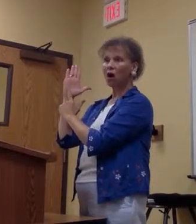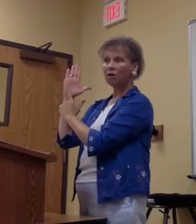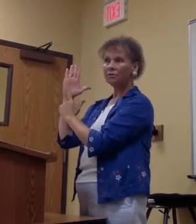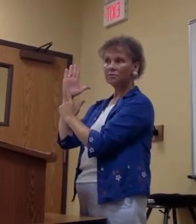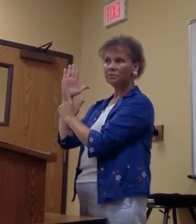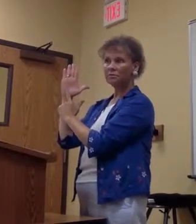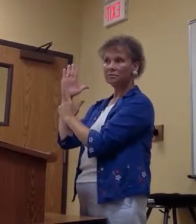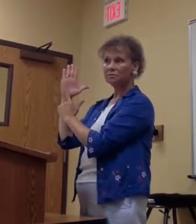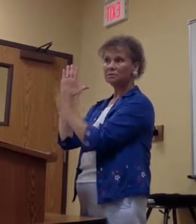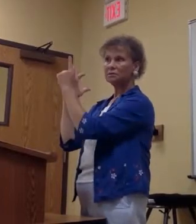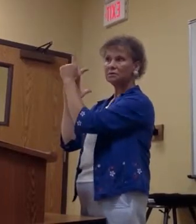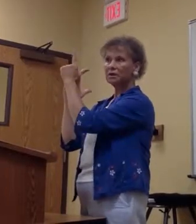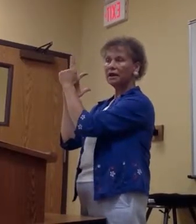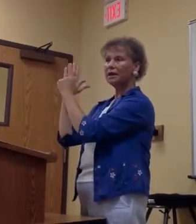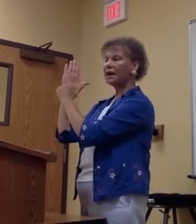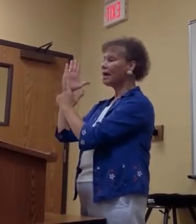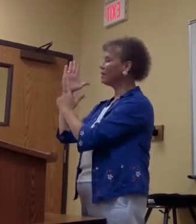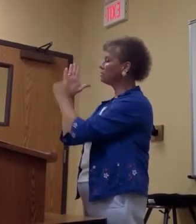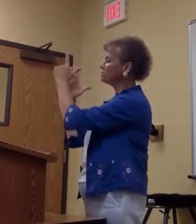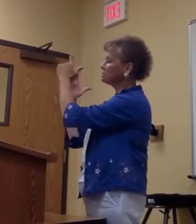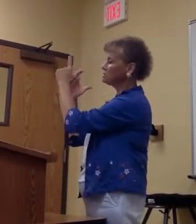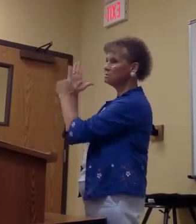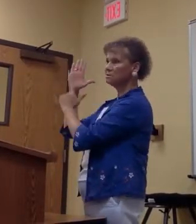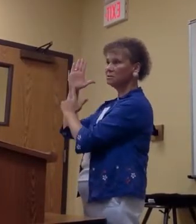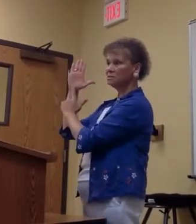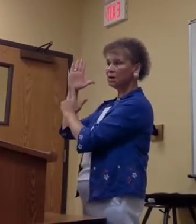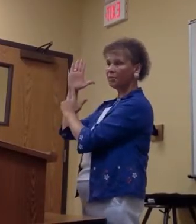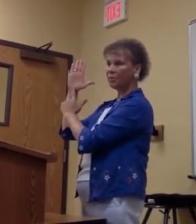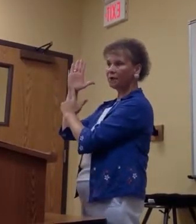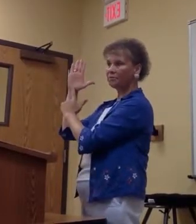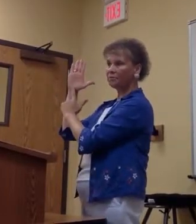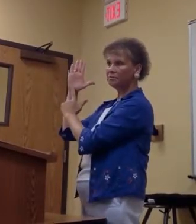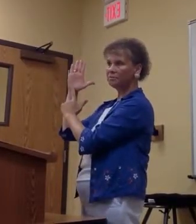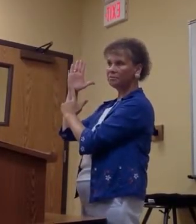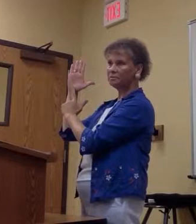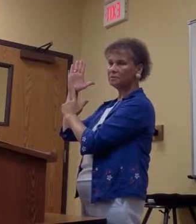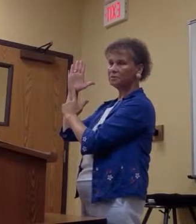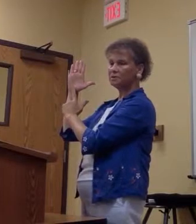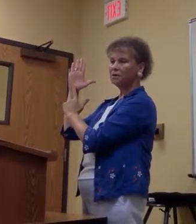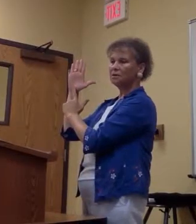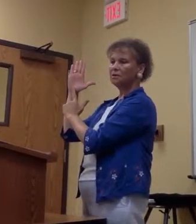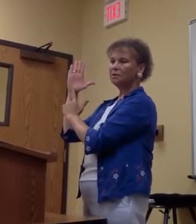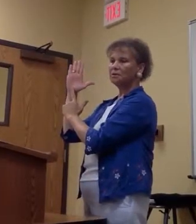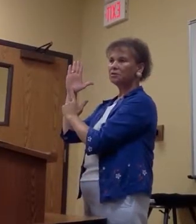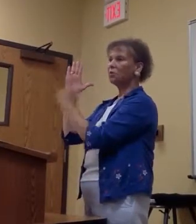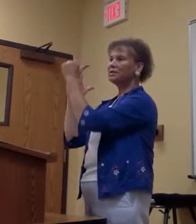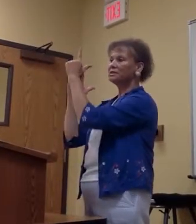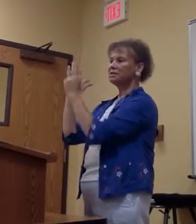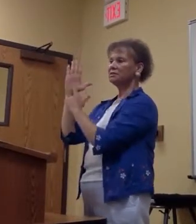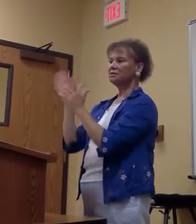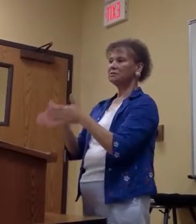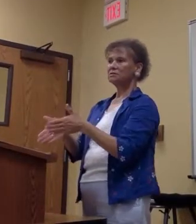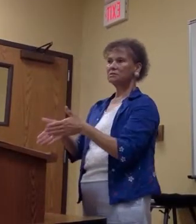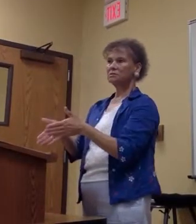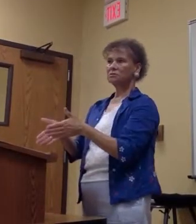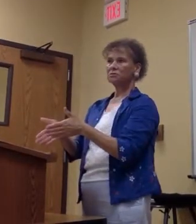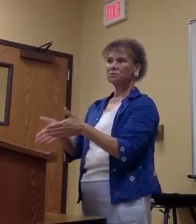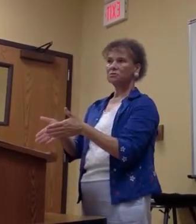An L, top and bottom. So what is this? Lawyer. A lawyer, a